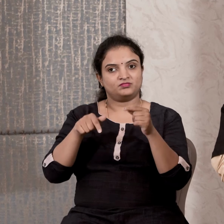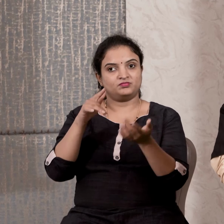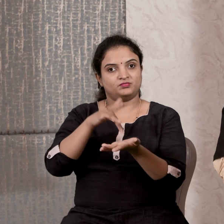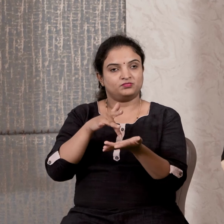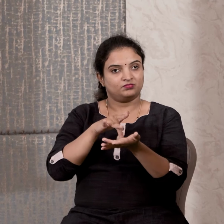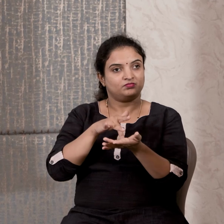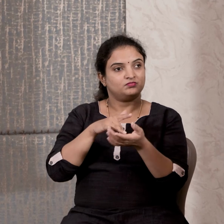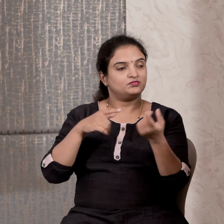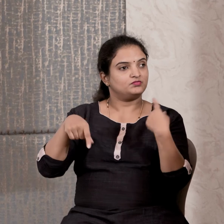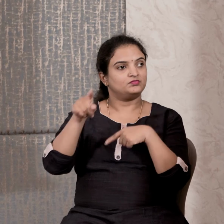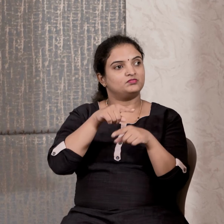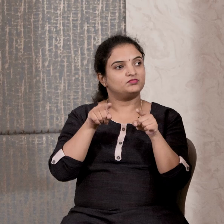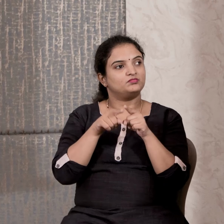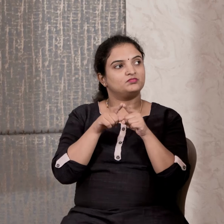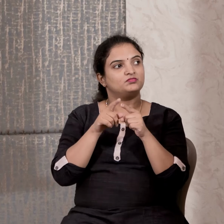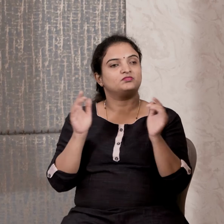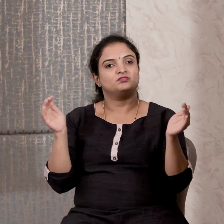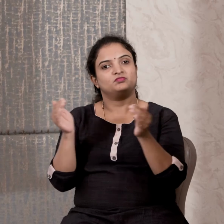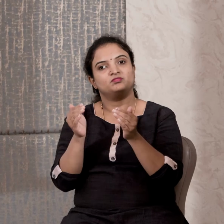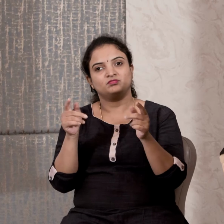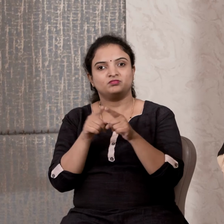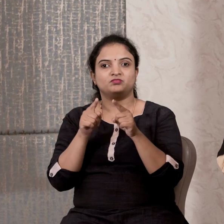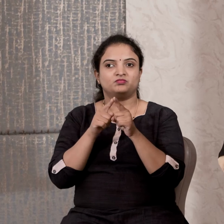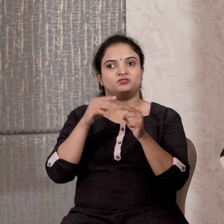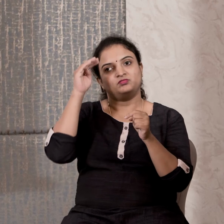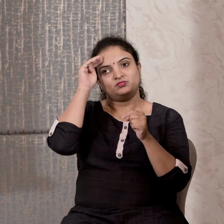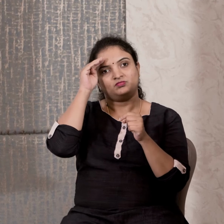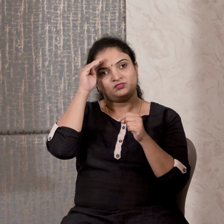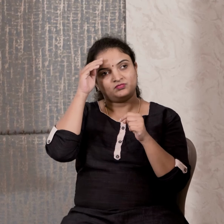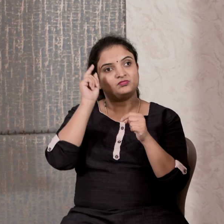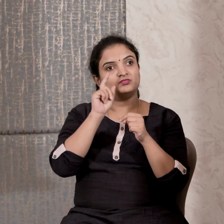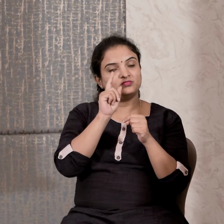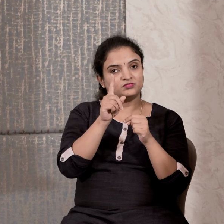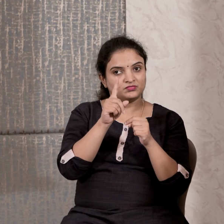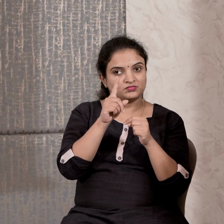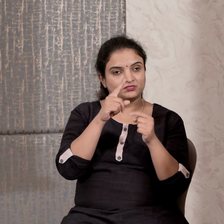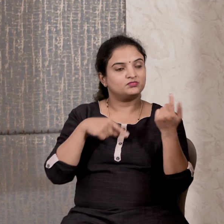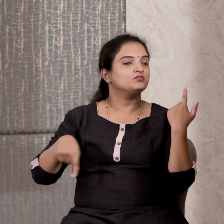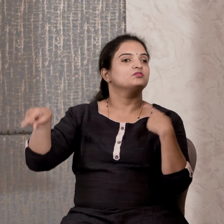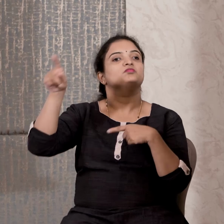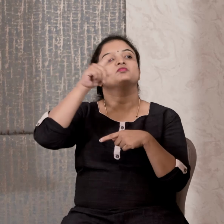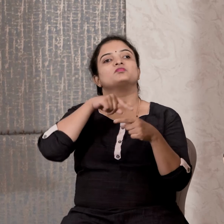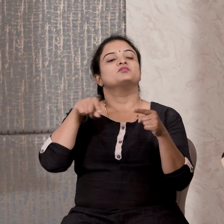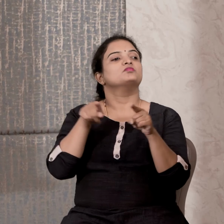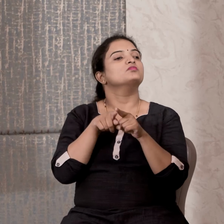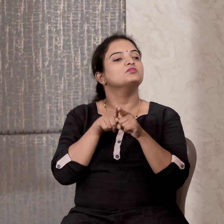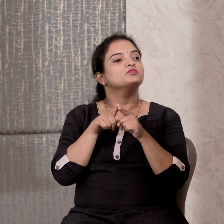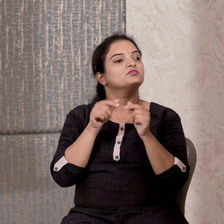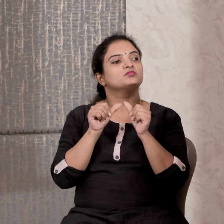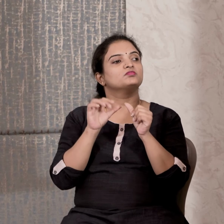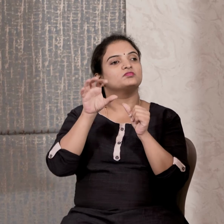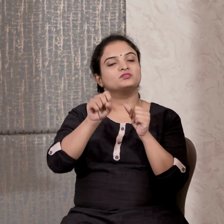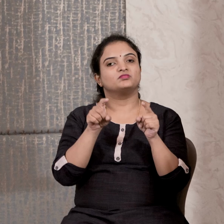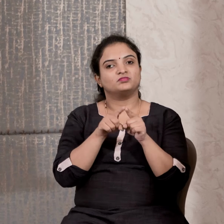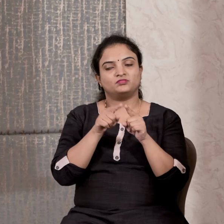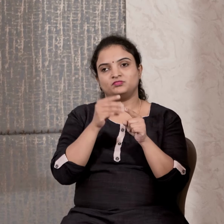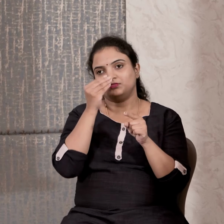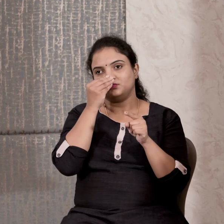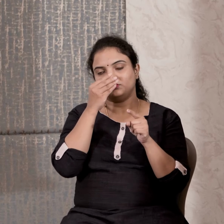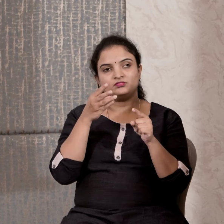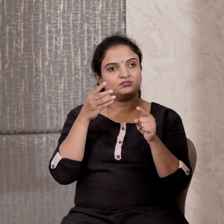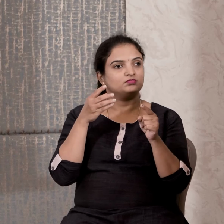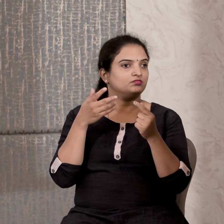right? If we could have done it even in the smaller hotels or anywhere, right? But not all the places are not that easy